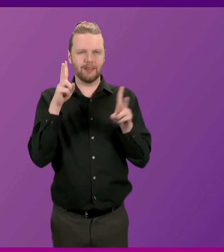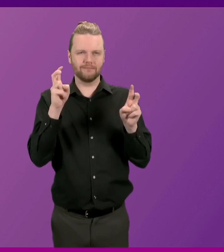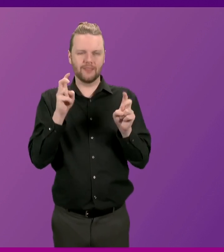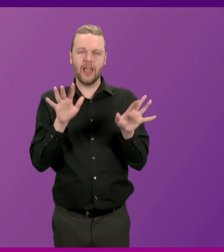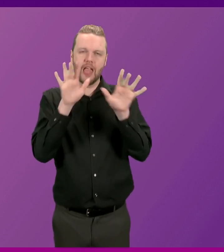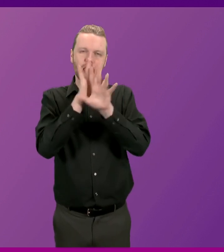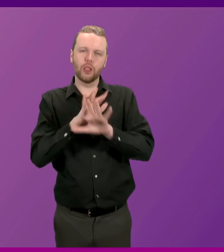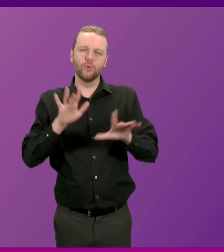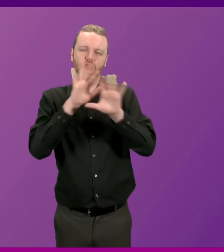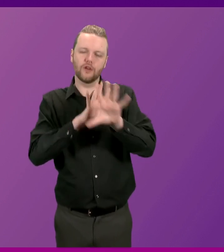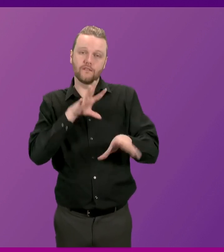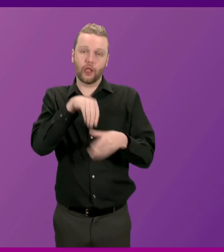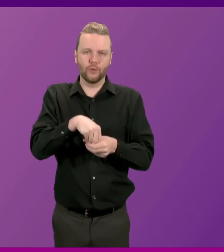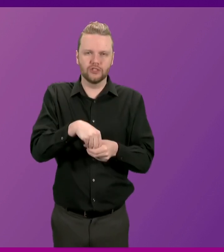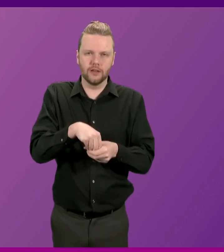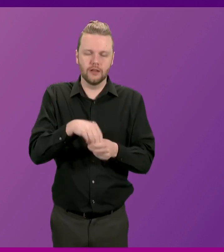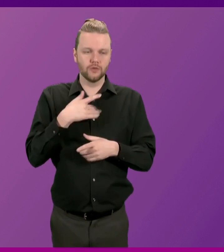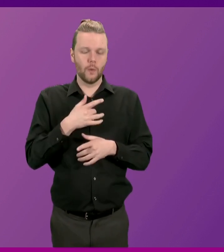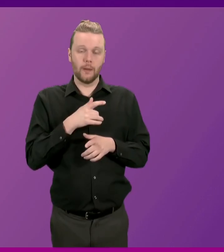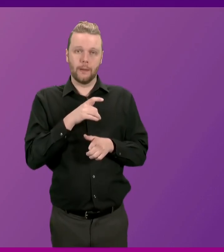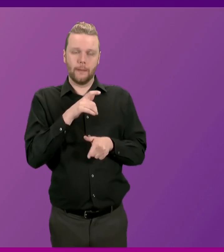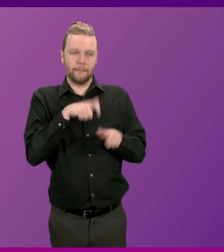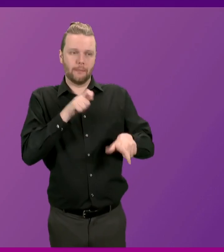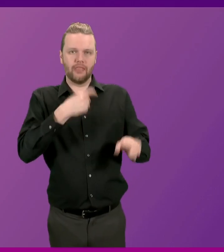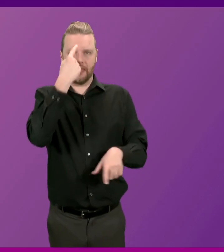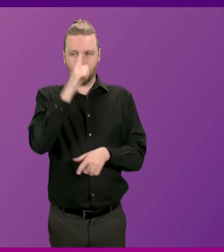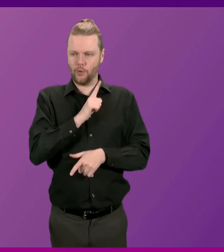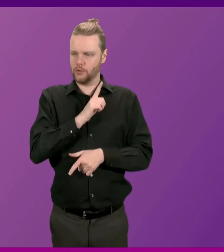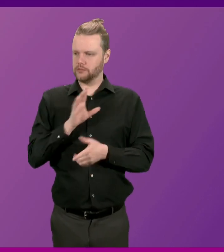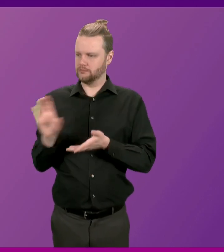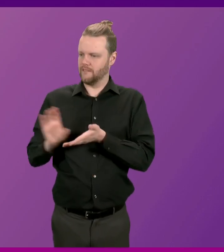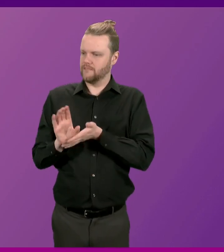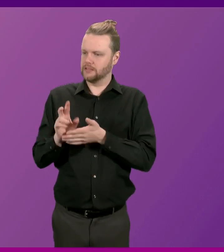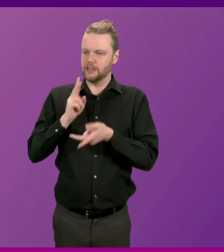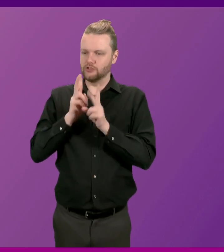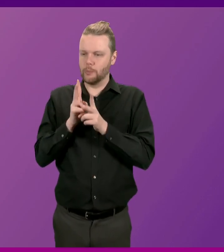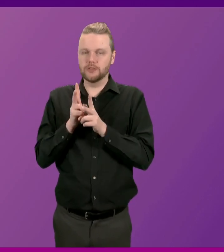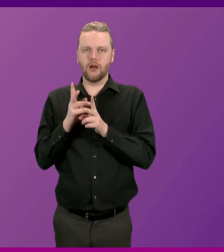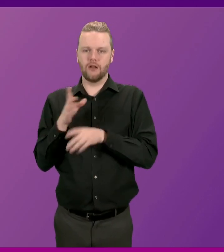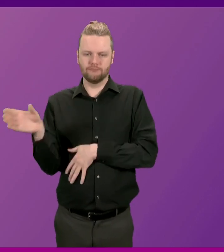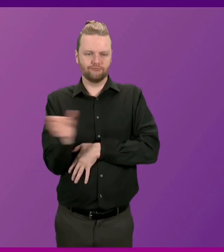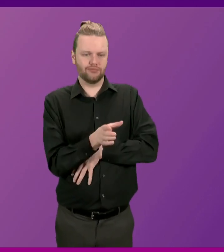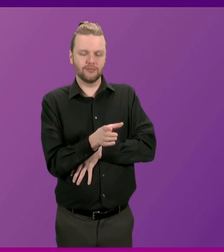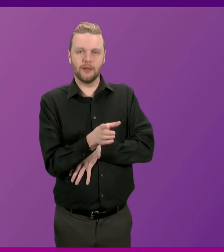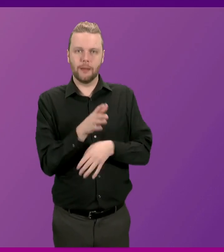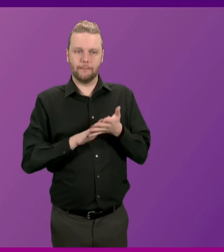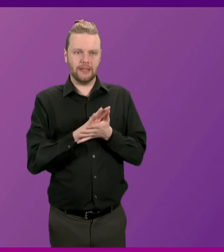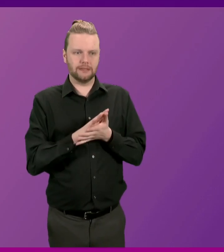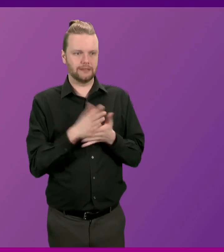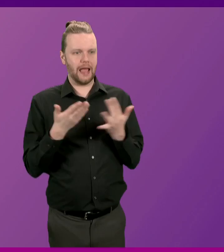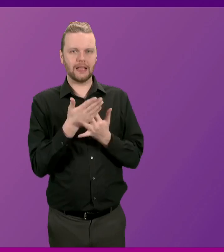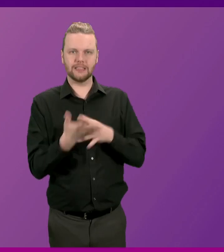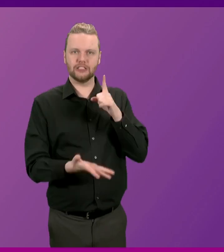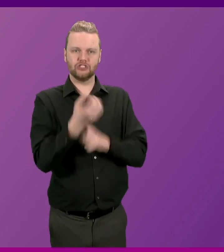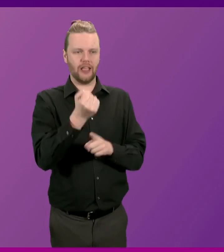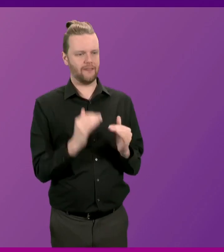inclusion, and how quite often people assume that but by funding interpreting services and putting interpreting in place means that access is achieved or equity